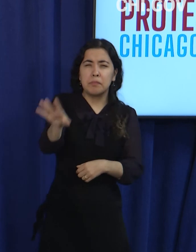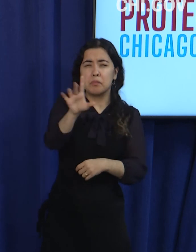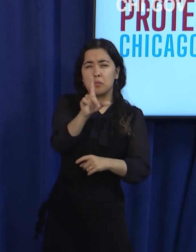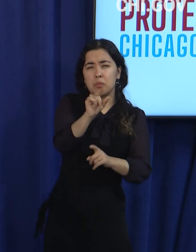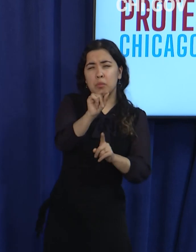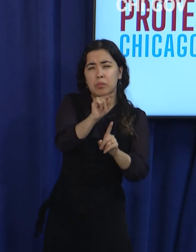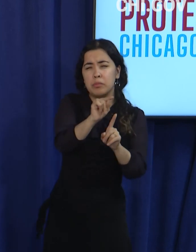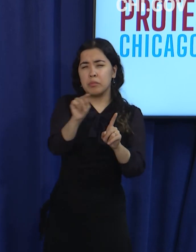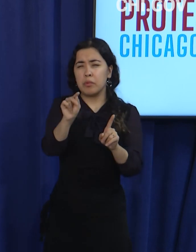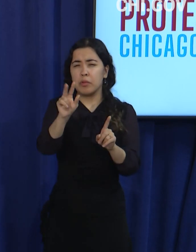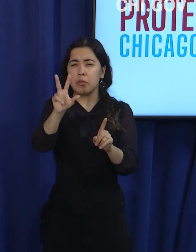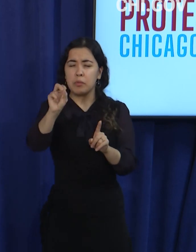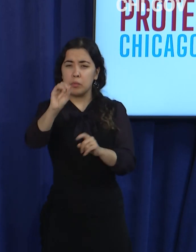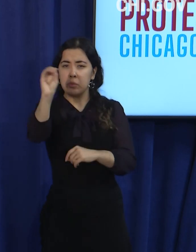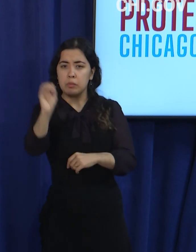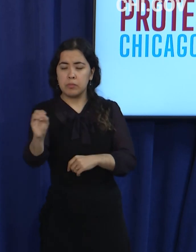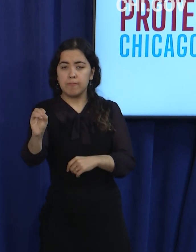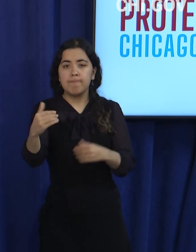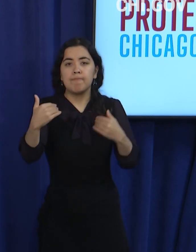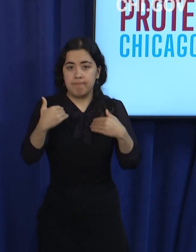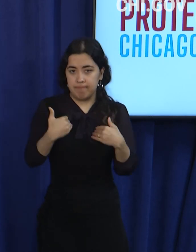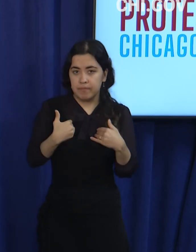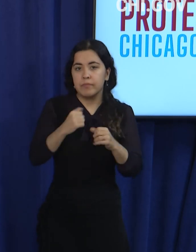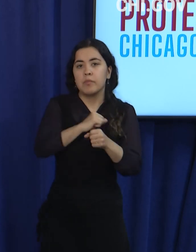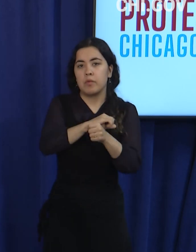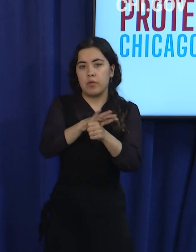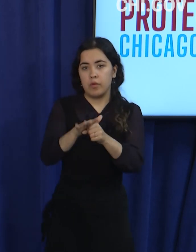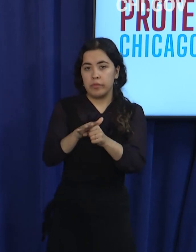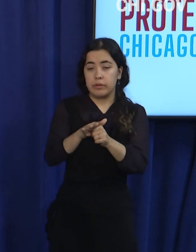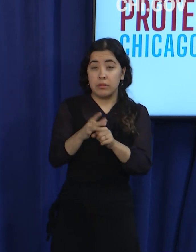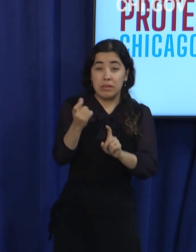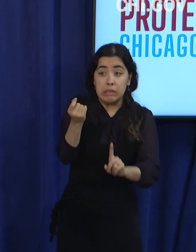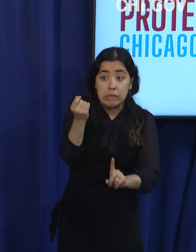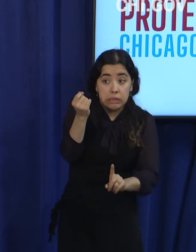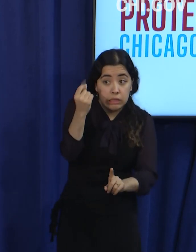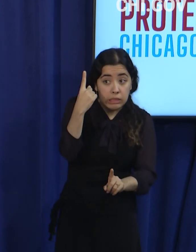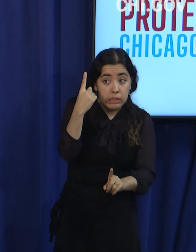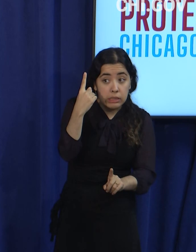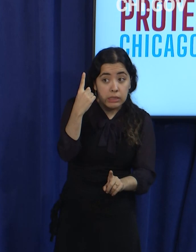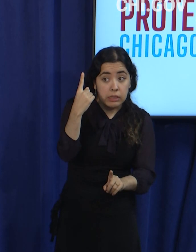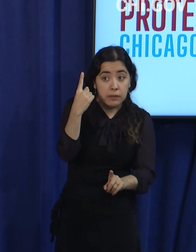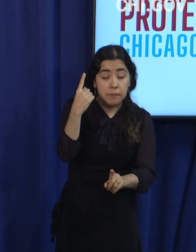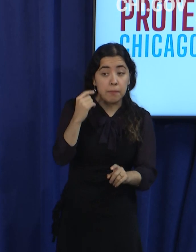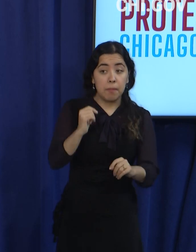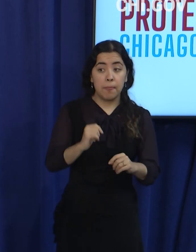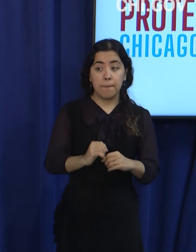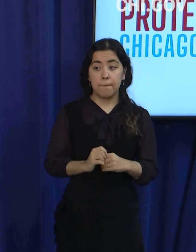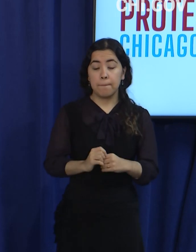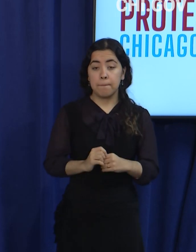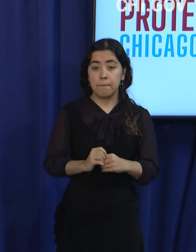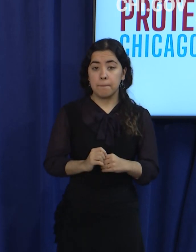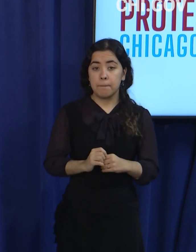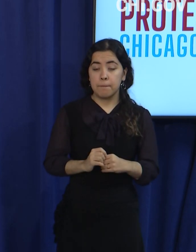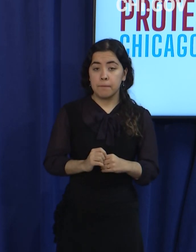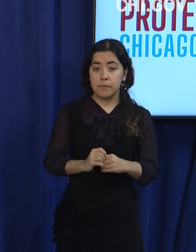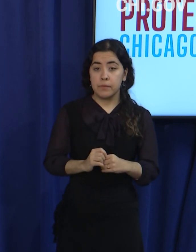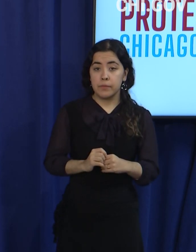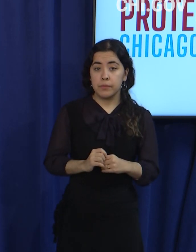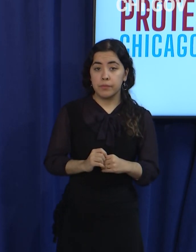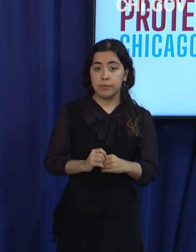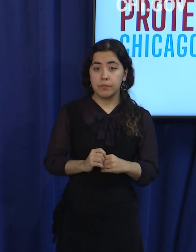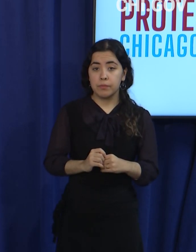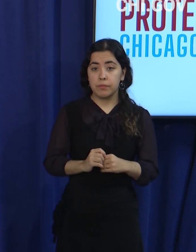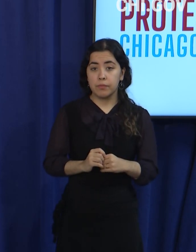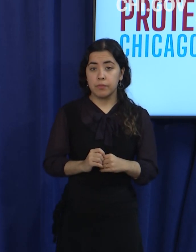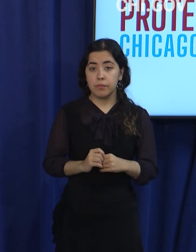infected with COVID. The problem is the jury is still very much out in terms of how long and what